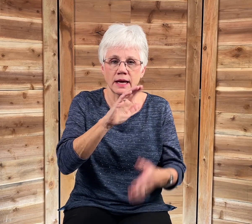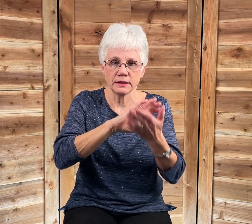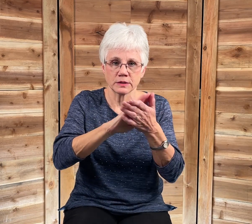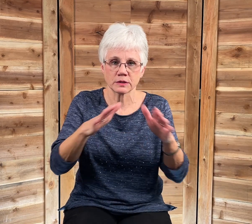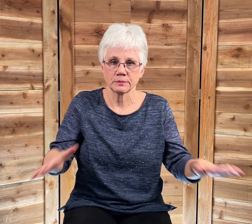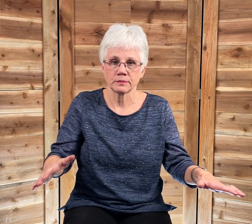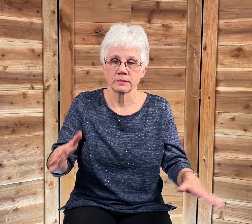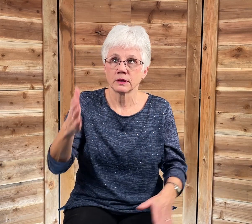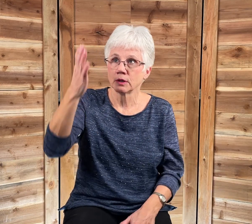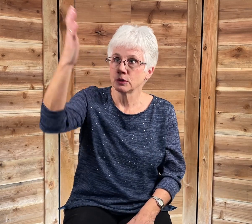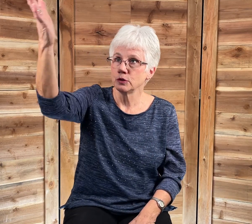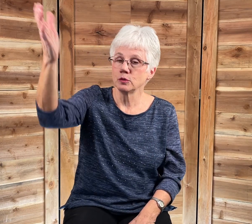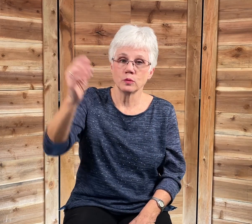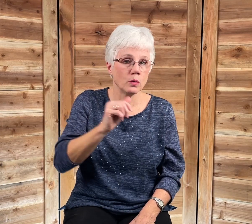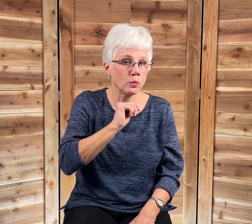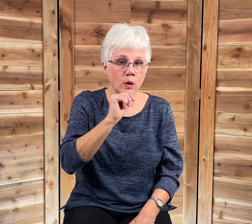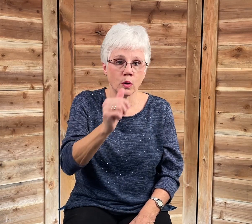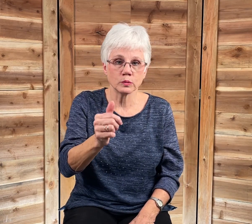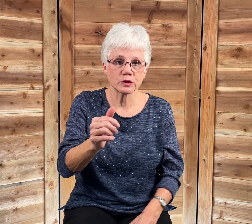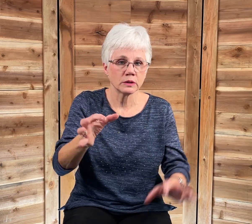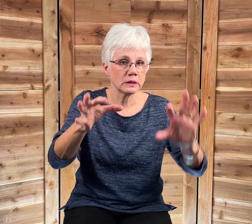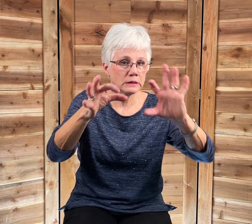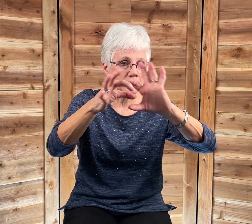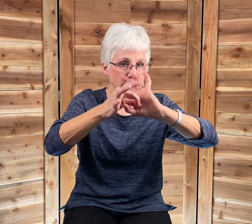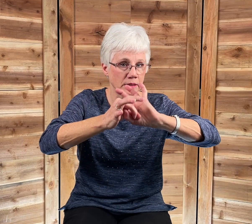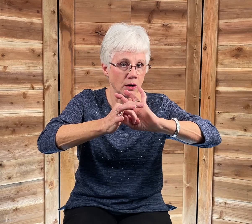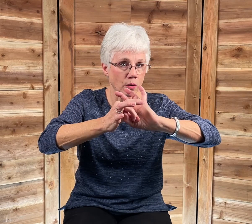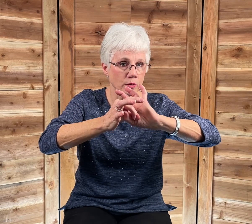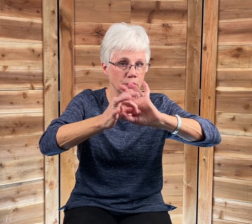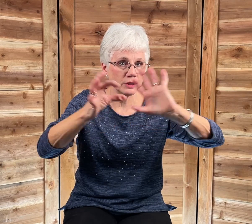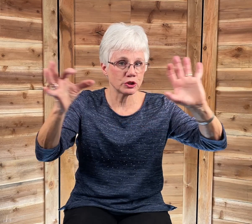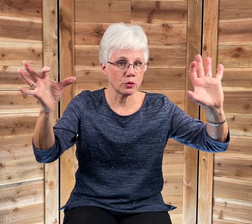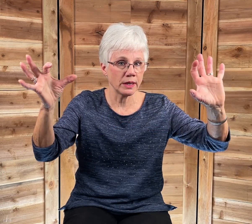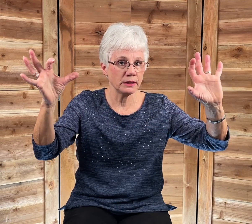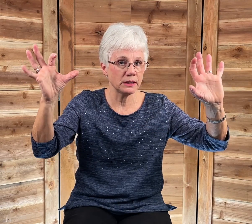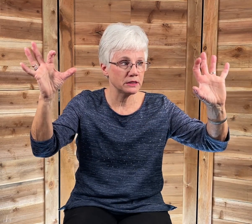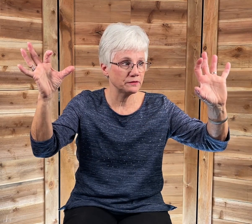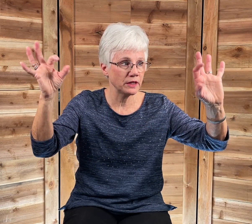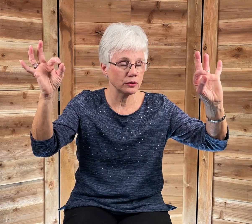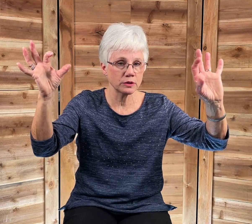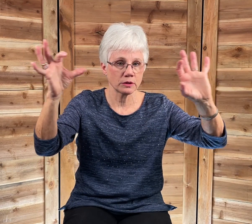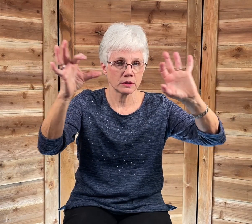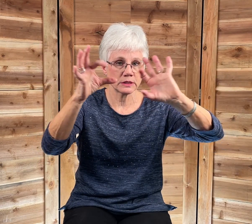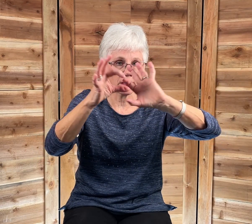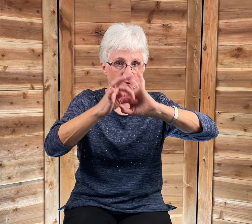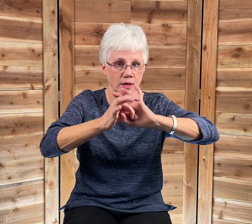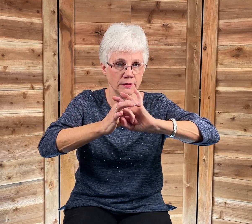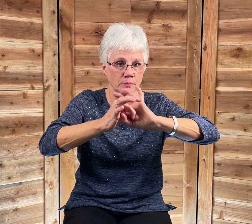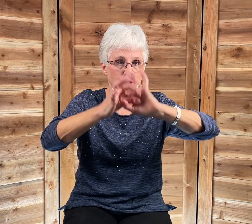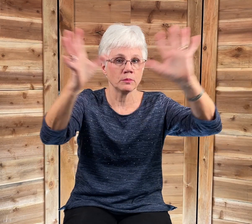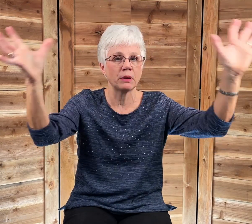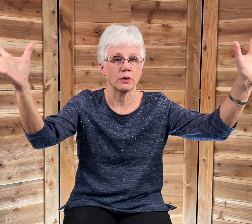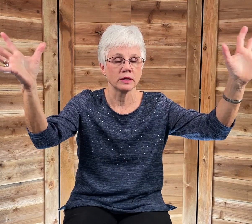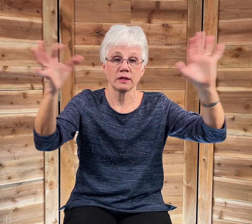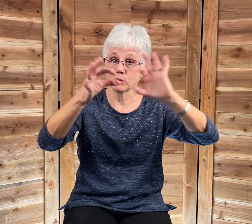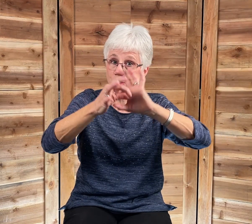in the silence, you won't let go. You're going to join these fingers together and then